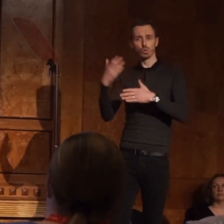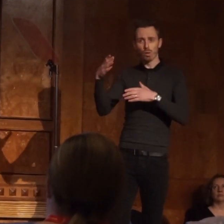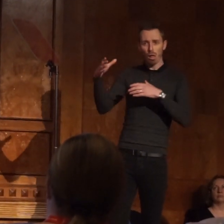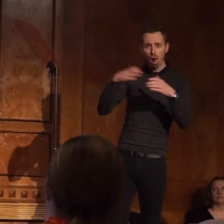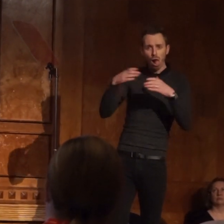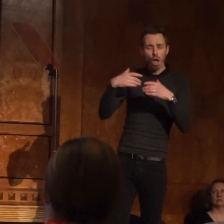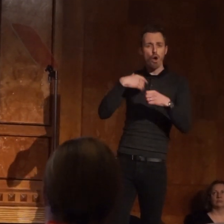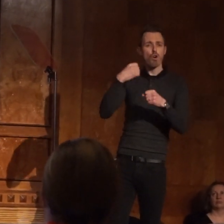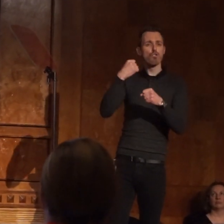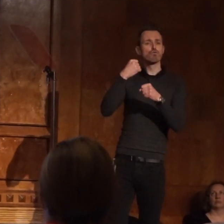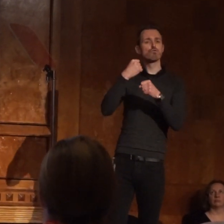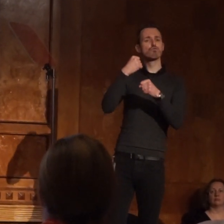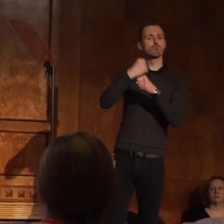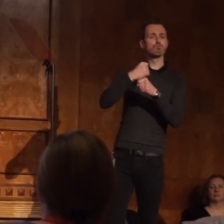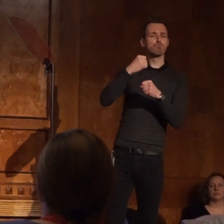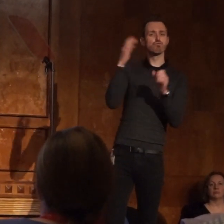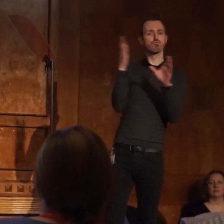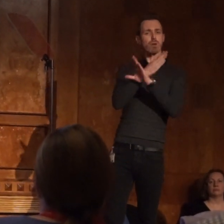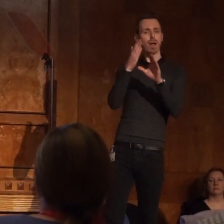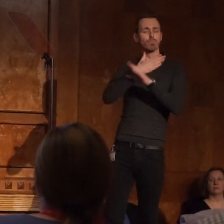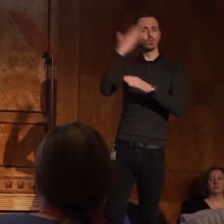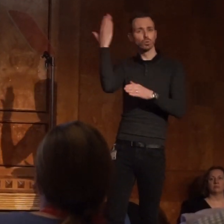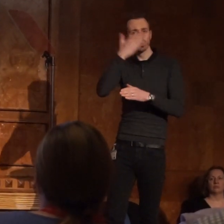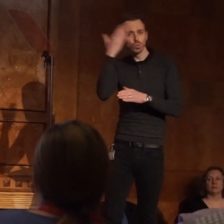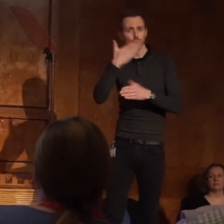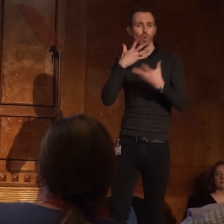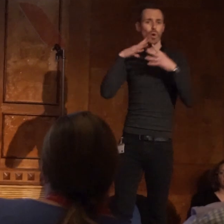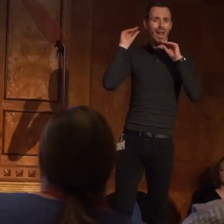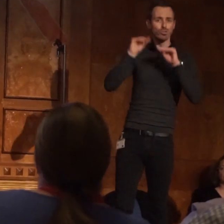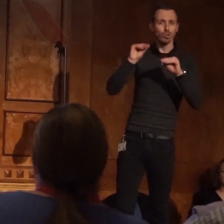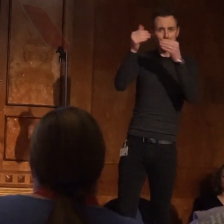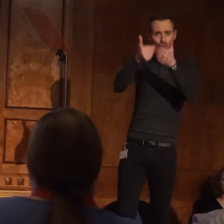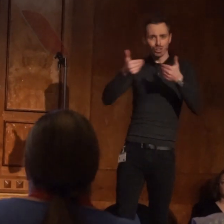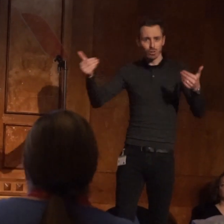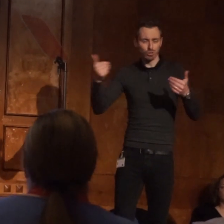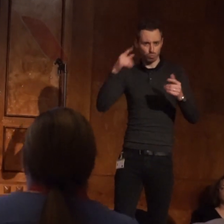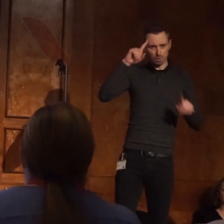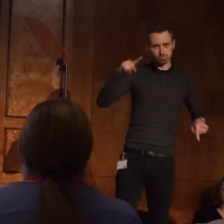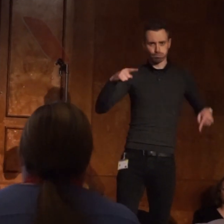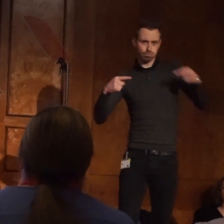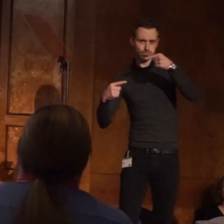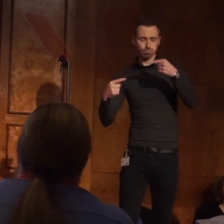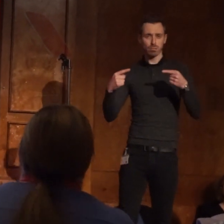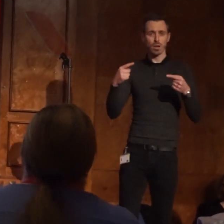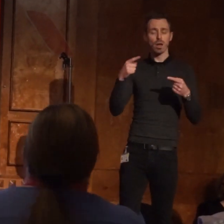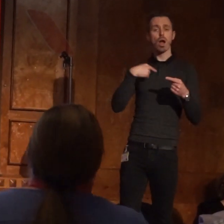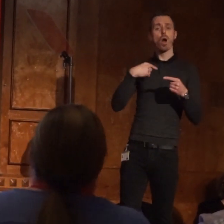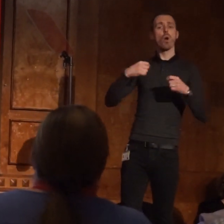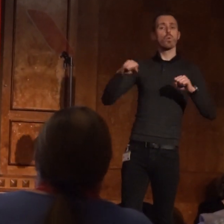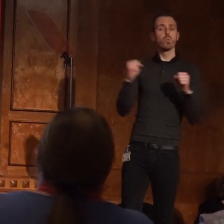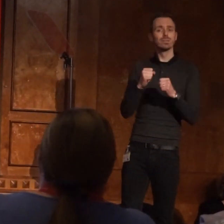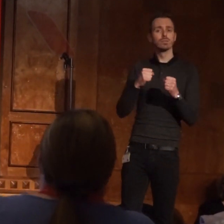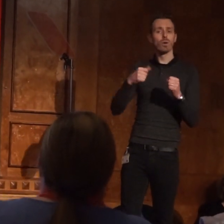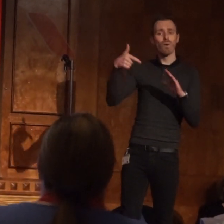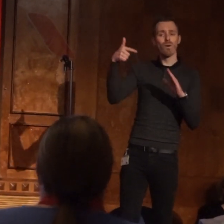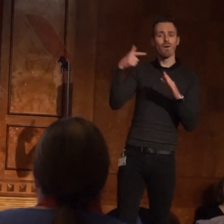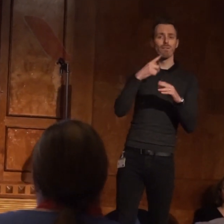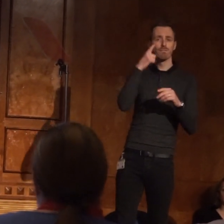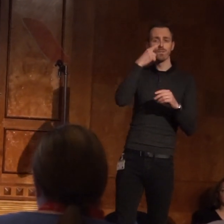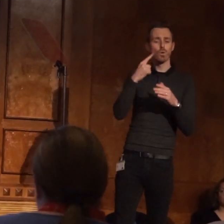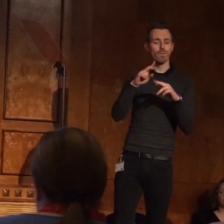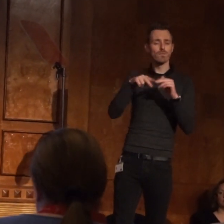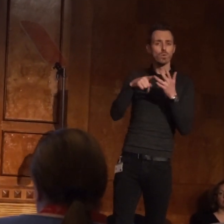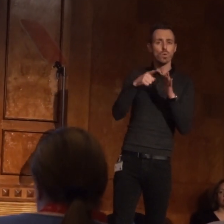grammar schools and get more education segregation. It protected winter fuel payments and the triple lock for